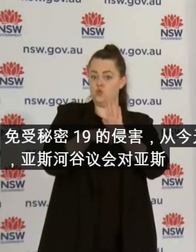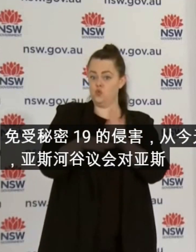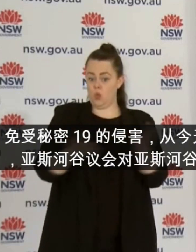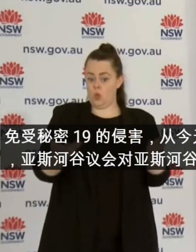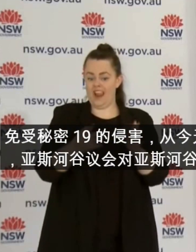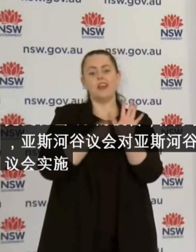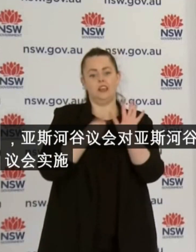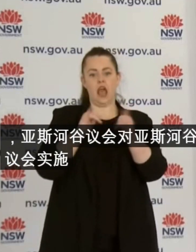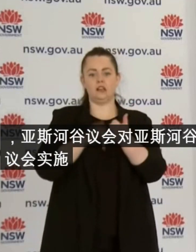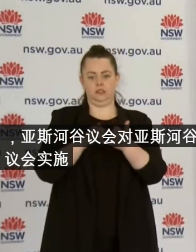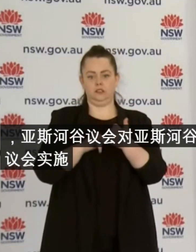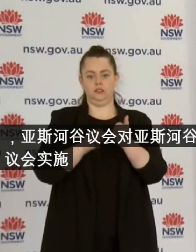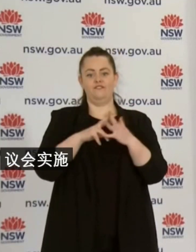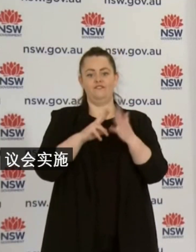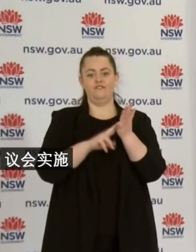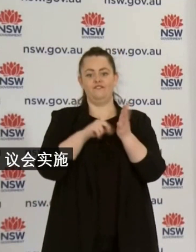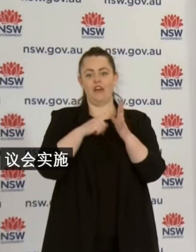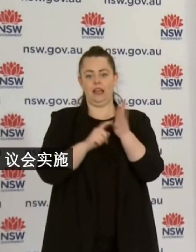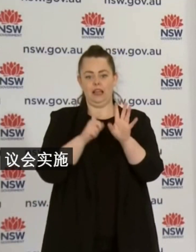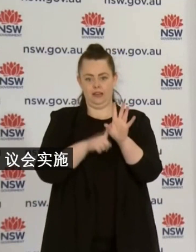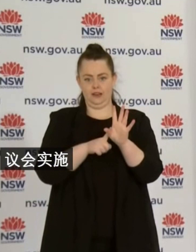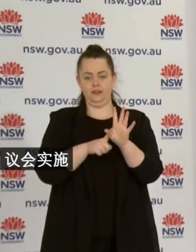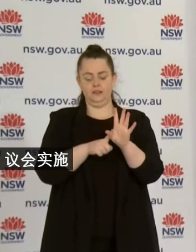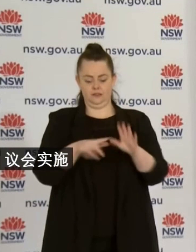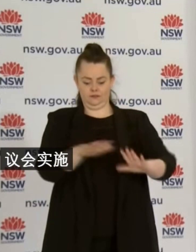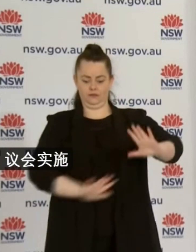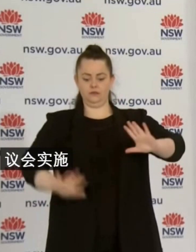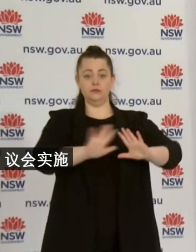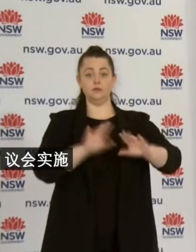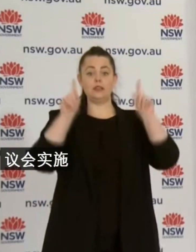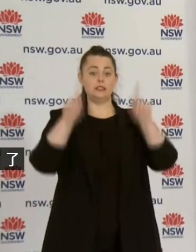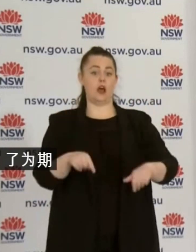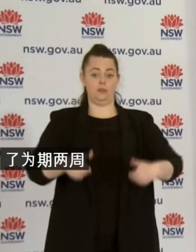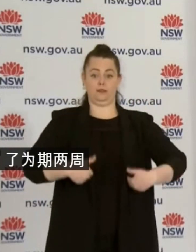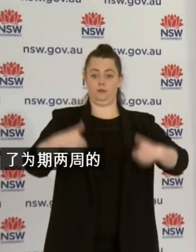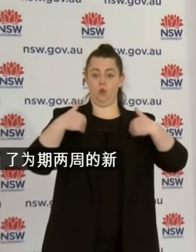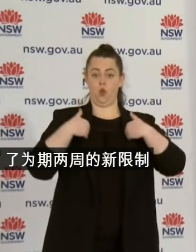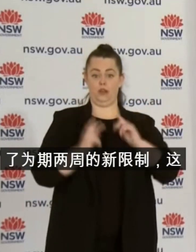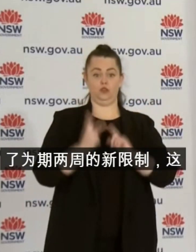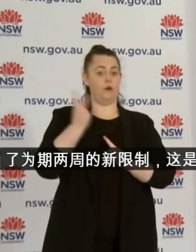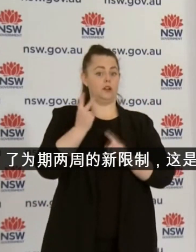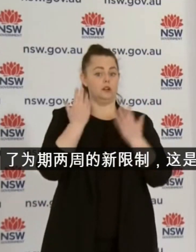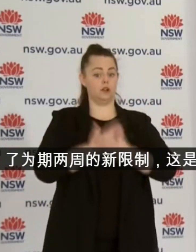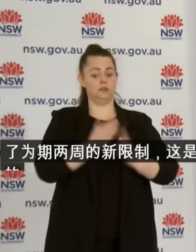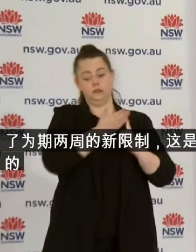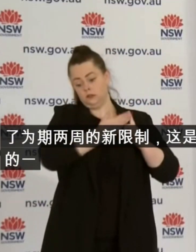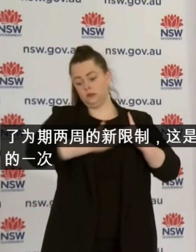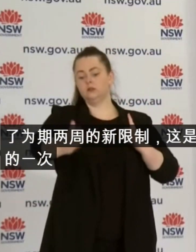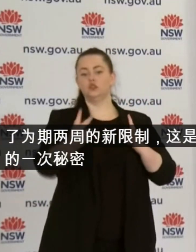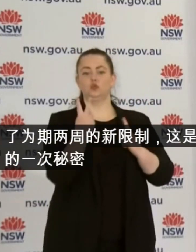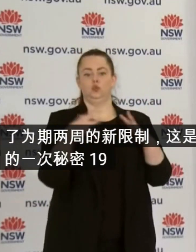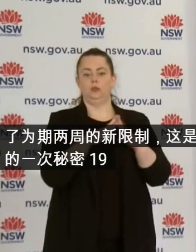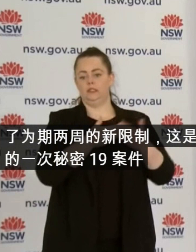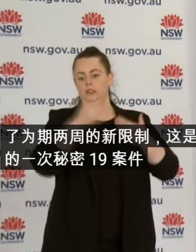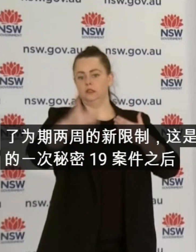introduced to the Yass Valley Council from 12:01 a.m. today for 2 weeks. This follows the identification